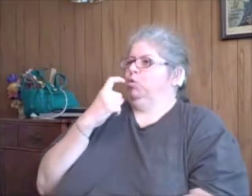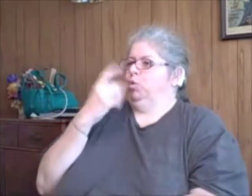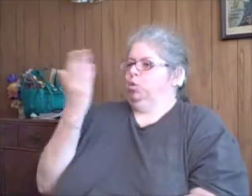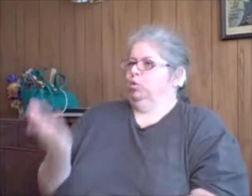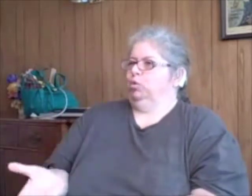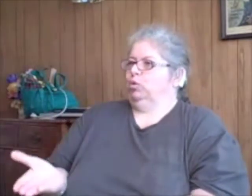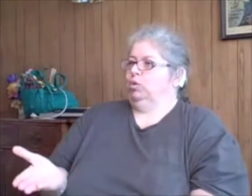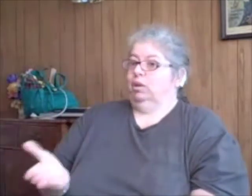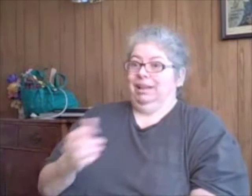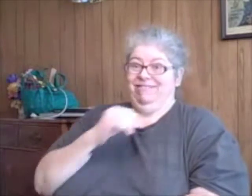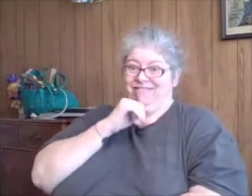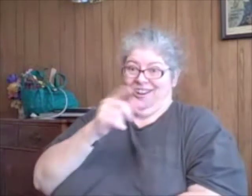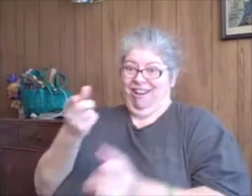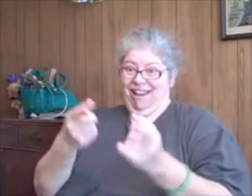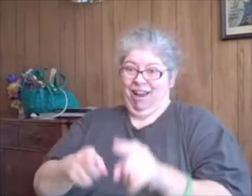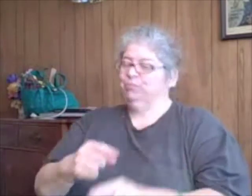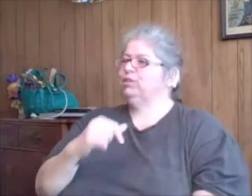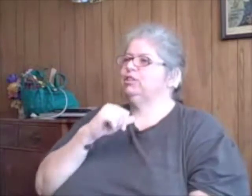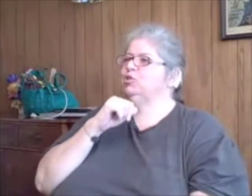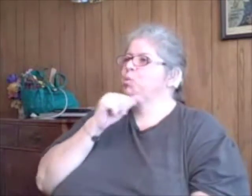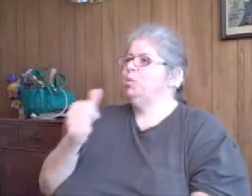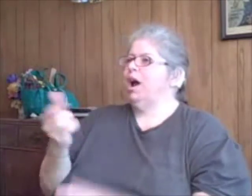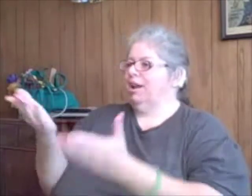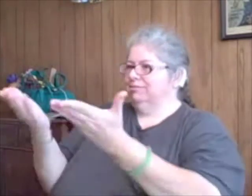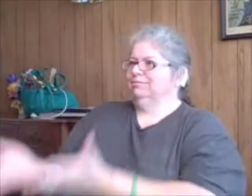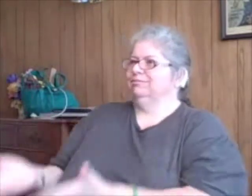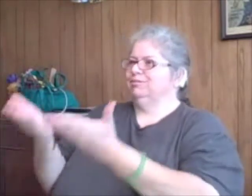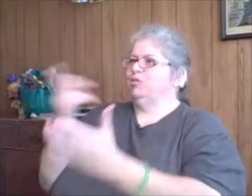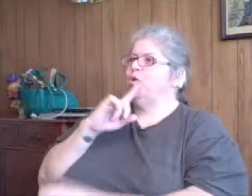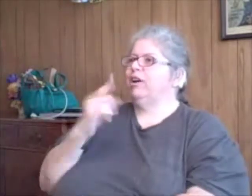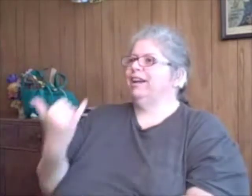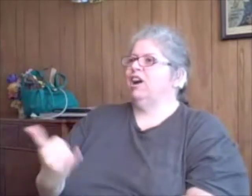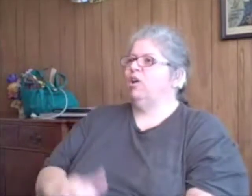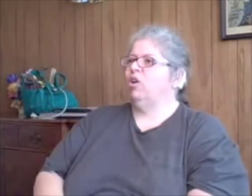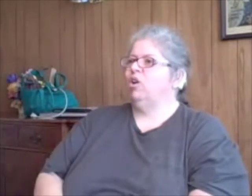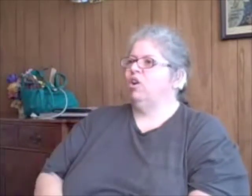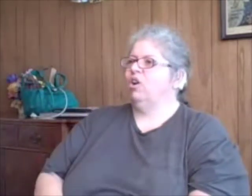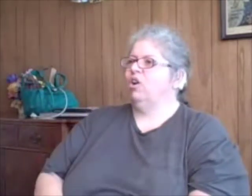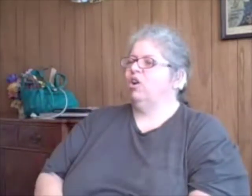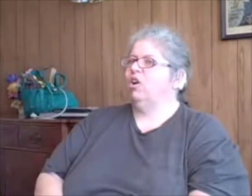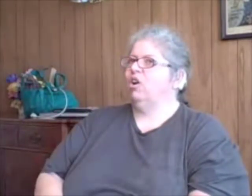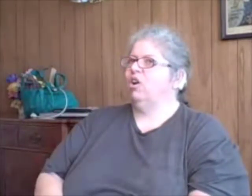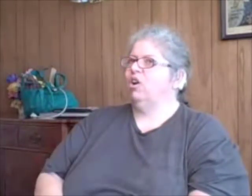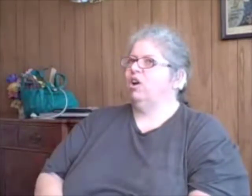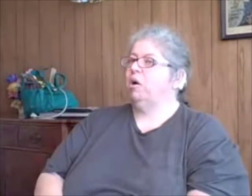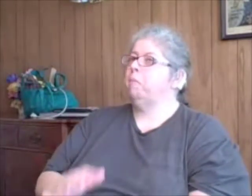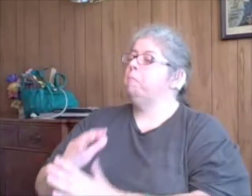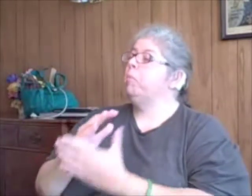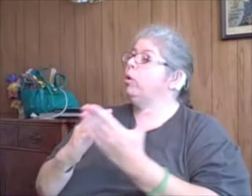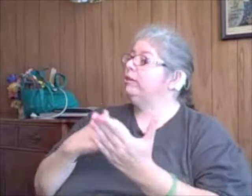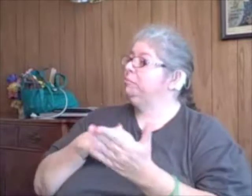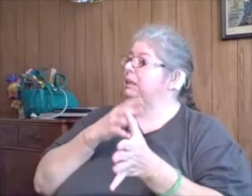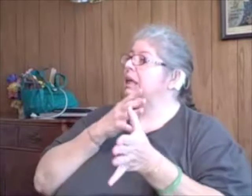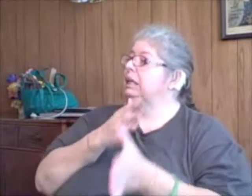are. If those things hadn't happened to you, you wouldn't be who you are. Part of me hates